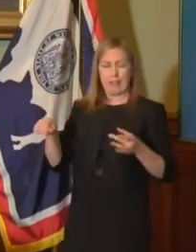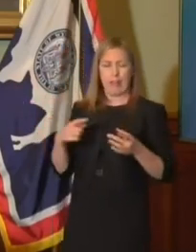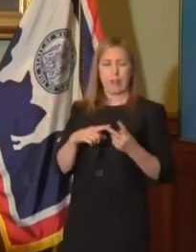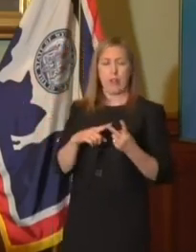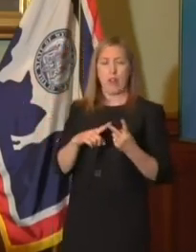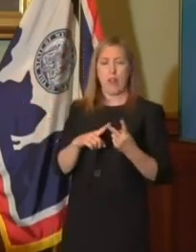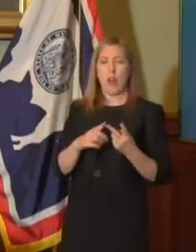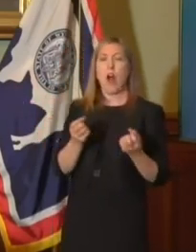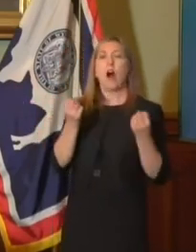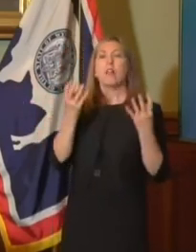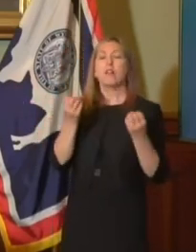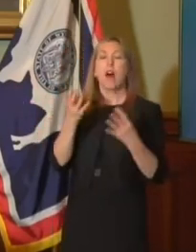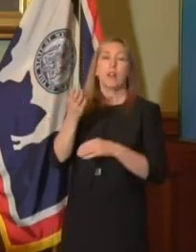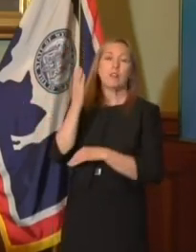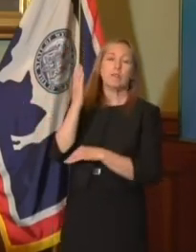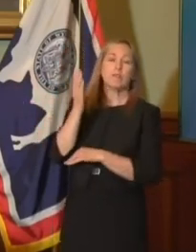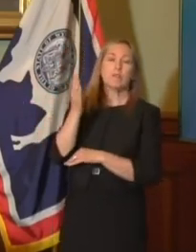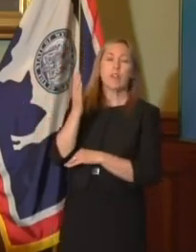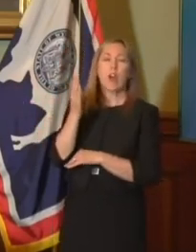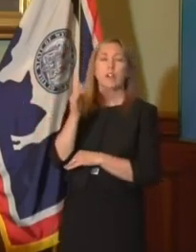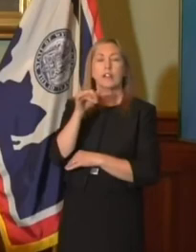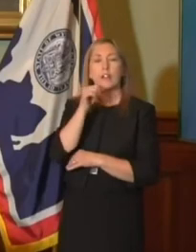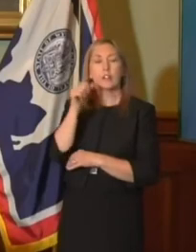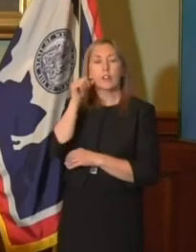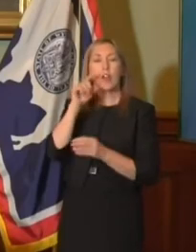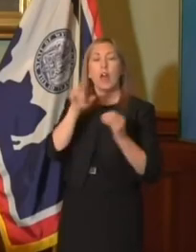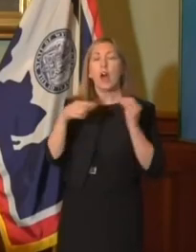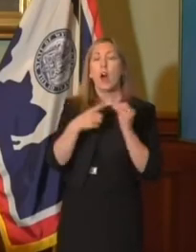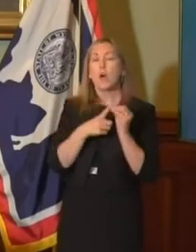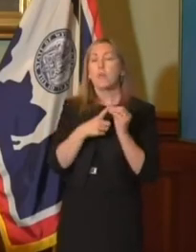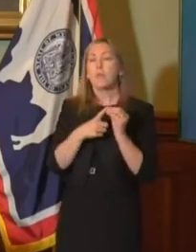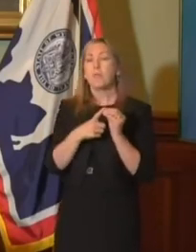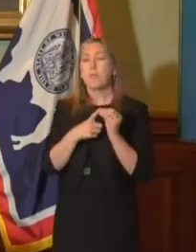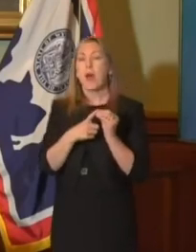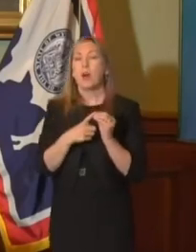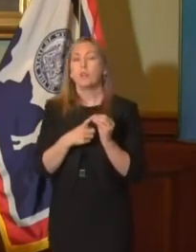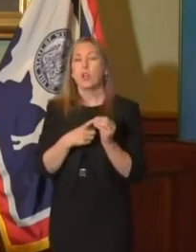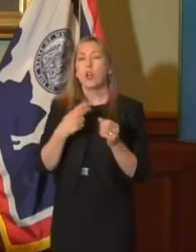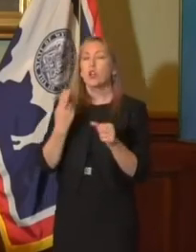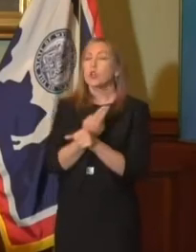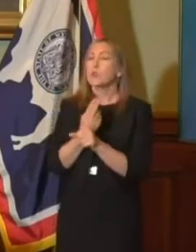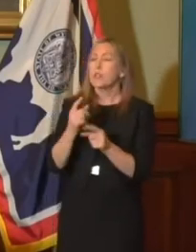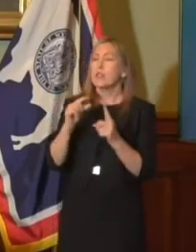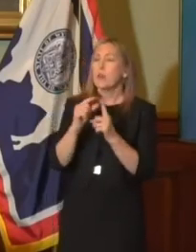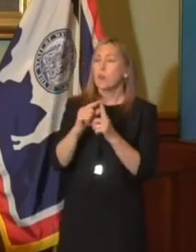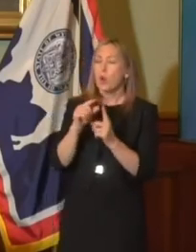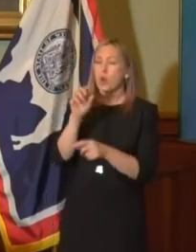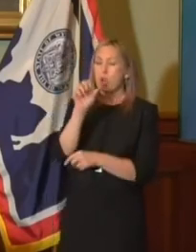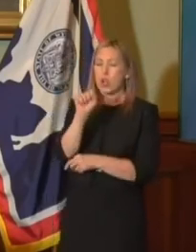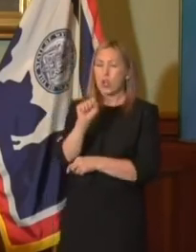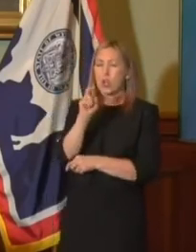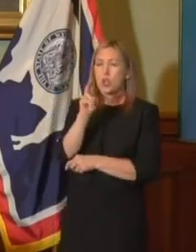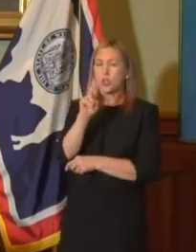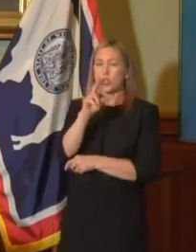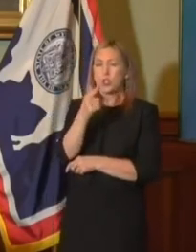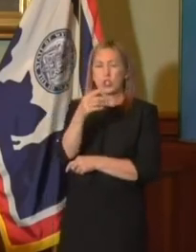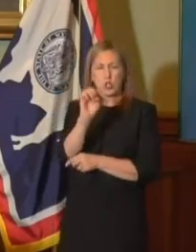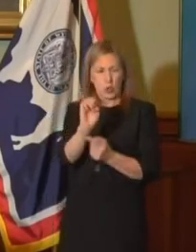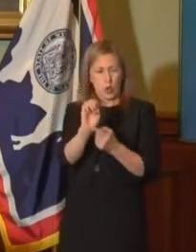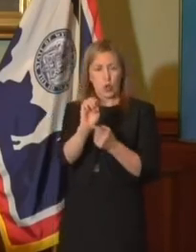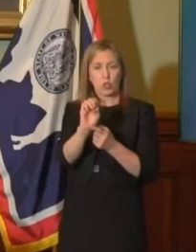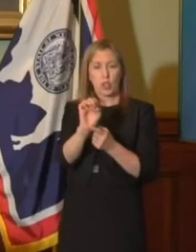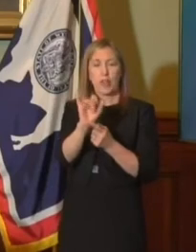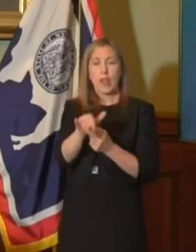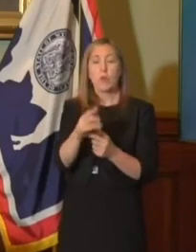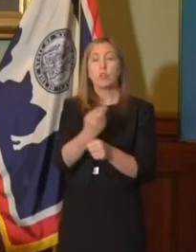A lot of talk yesterday at the news conference about using the word surge. That word was used by doctors at